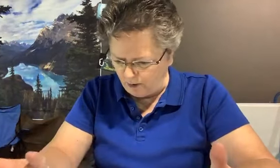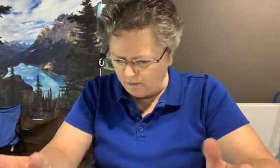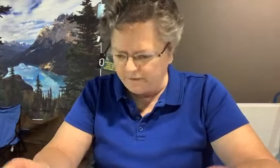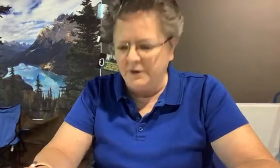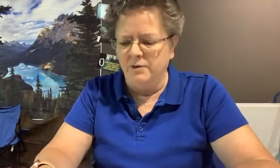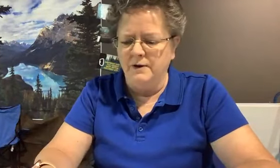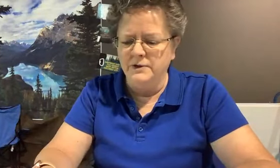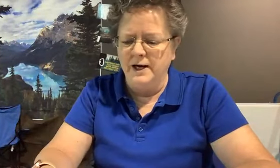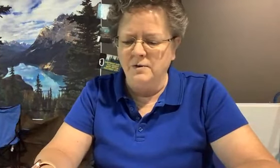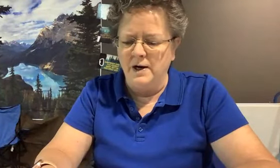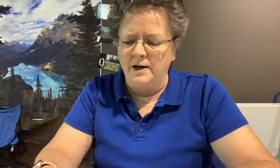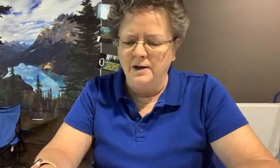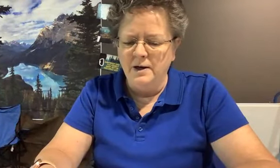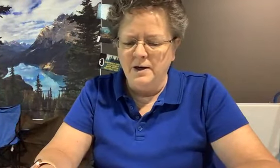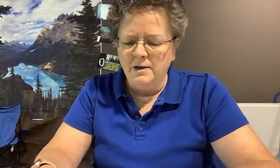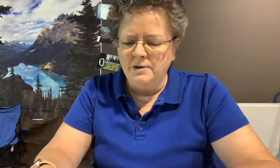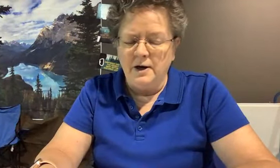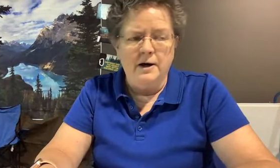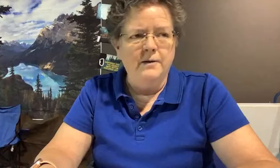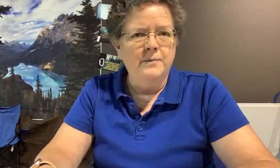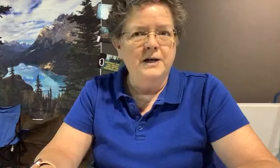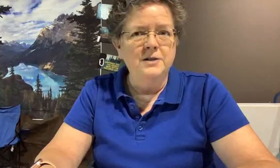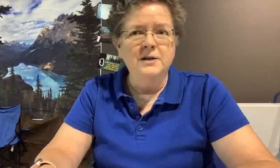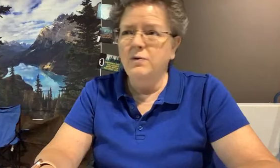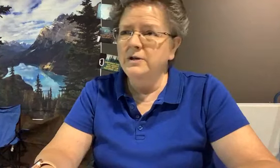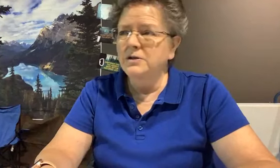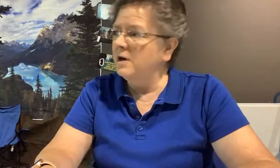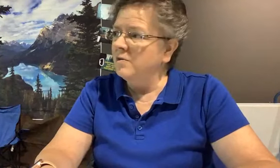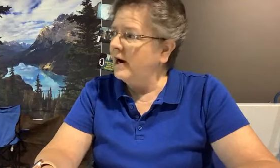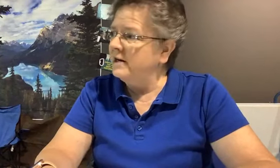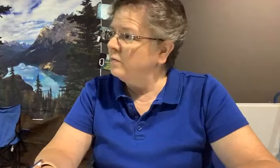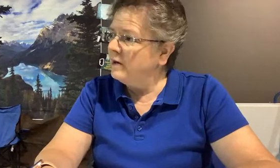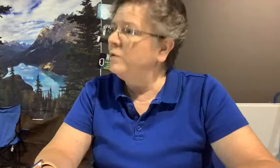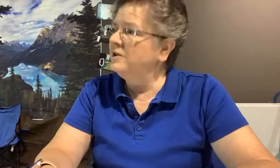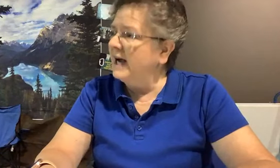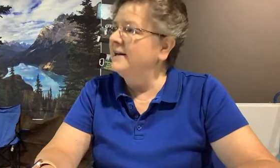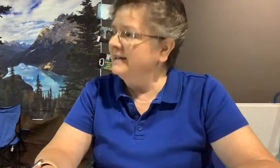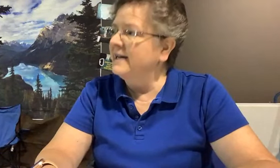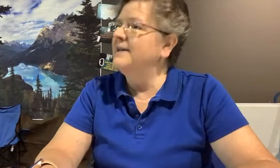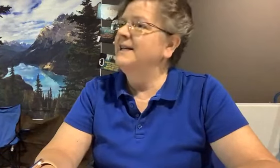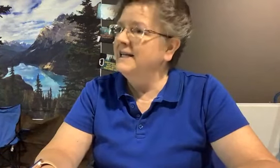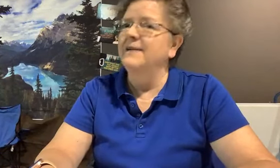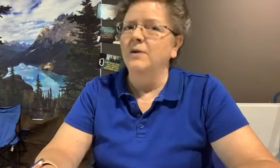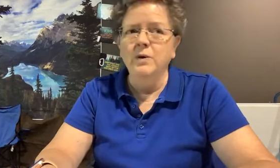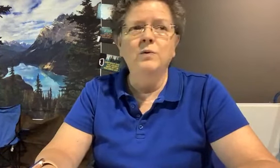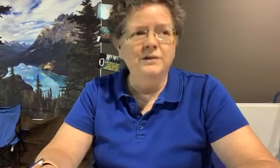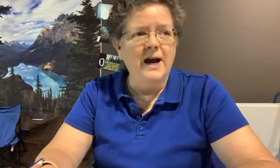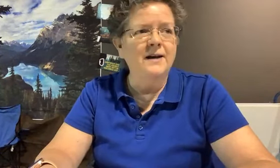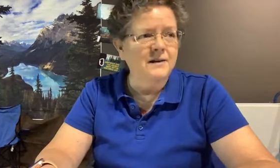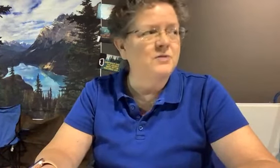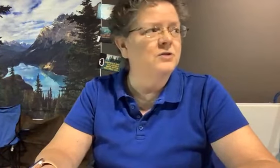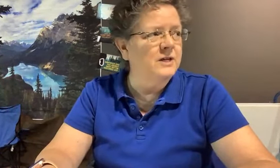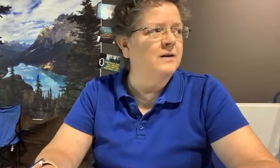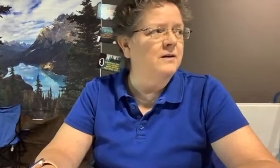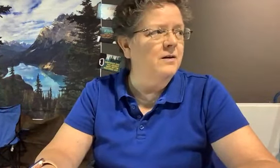overview of Zechariah, because if we just start right in, we will not get any of it. We will not understand it at